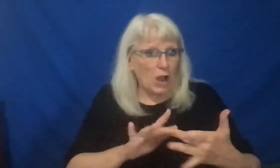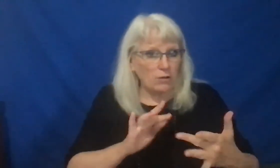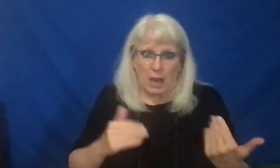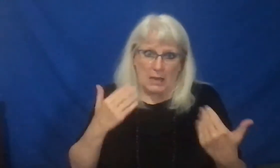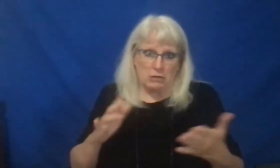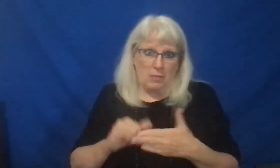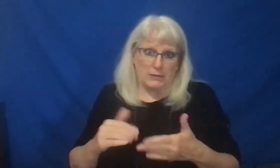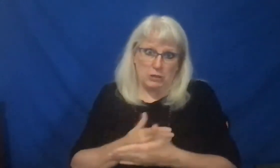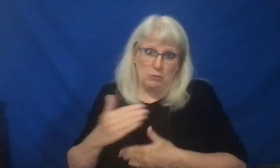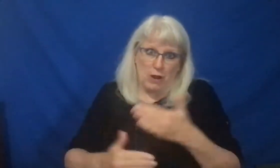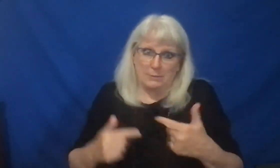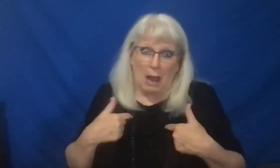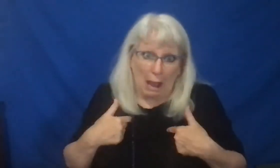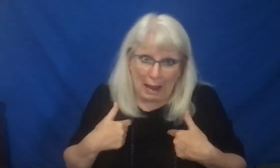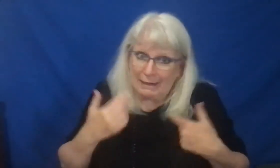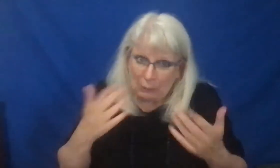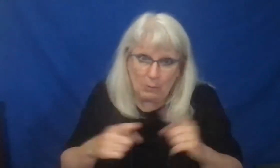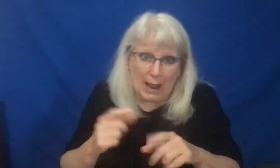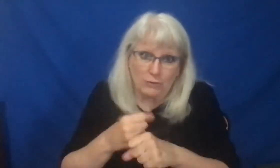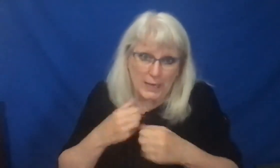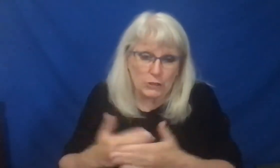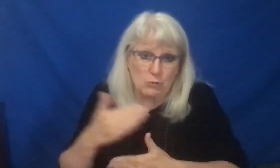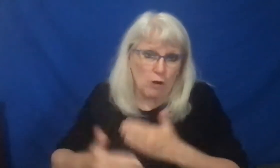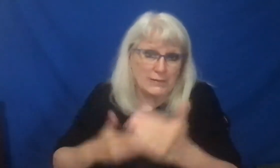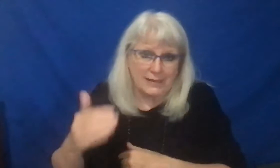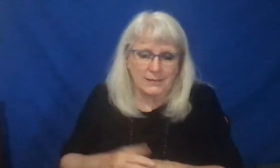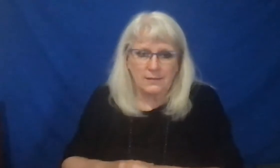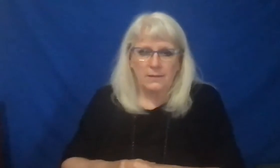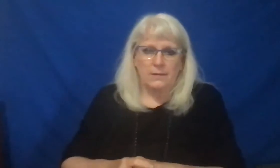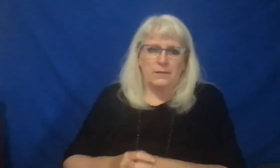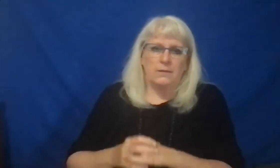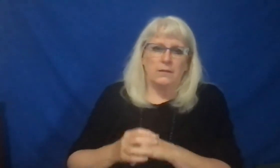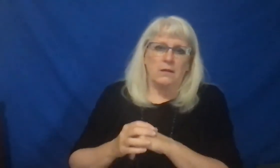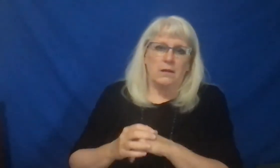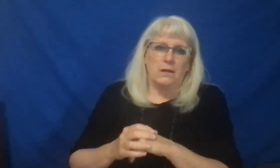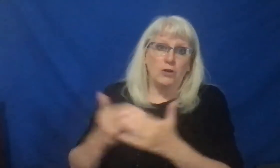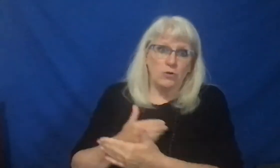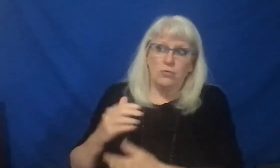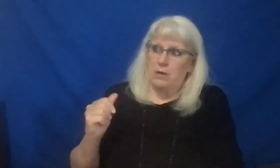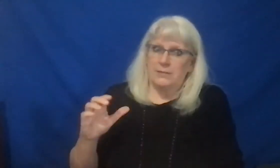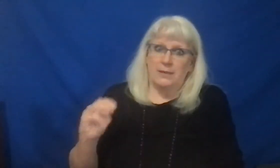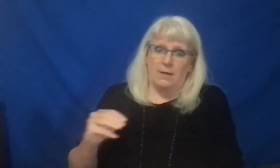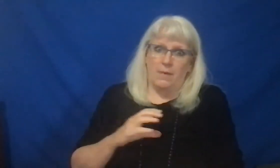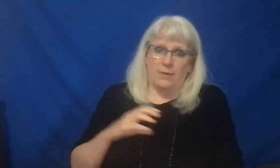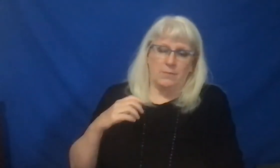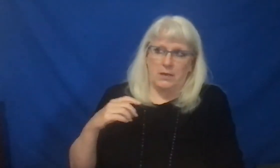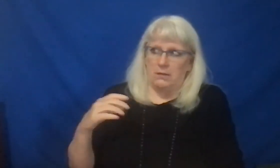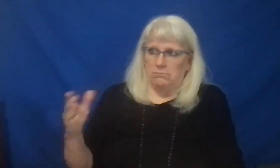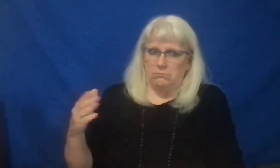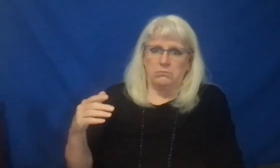created a new process. Our newest AC, not well, yeah, she is our newest ACM on the committee. Amalia, she is